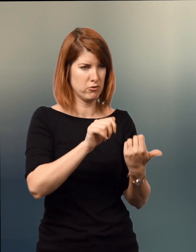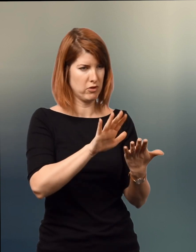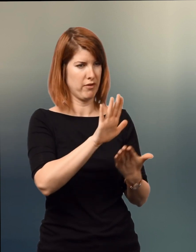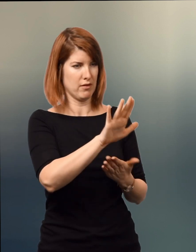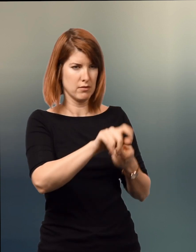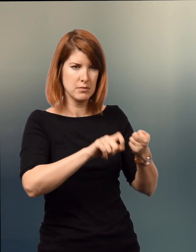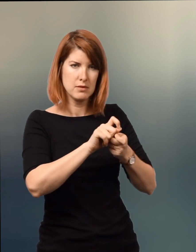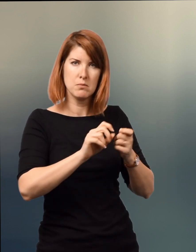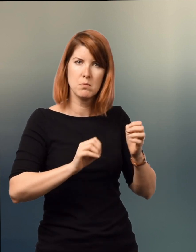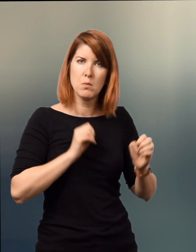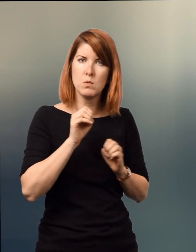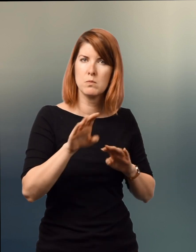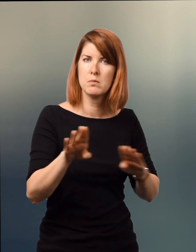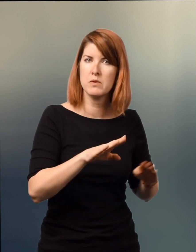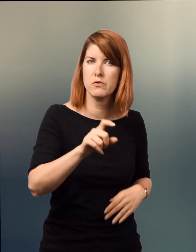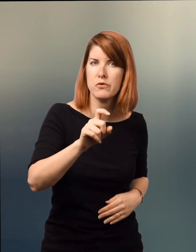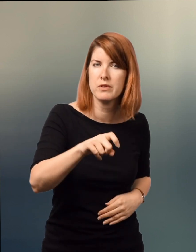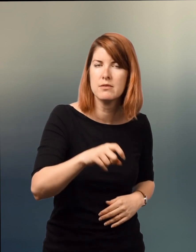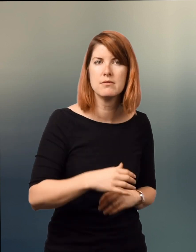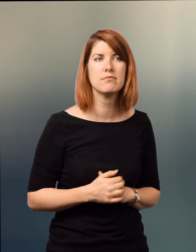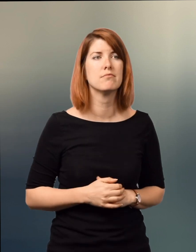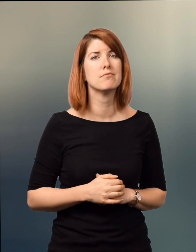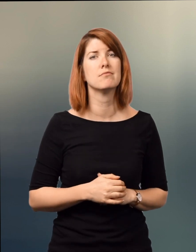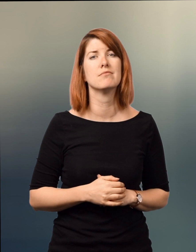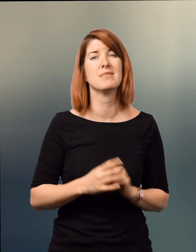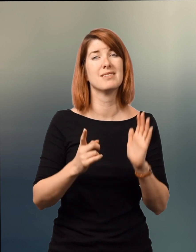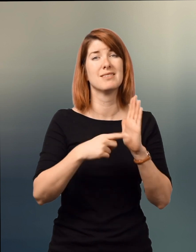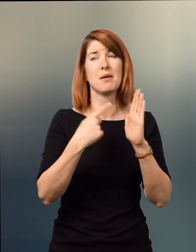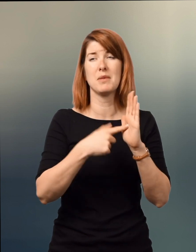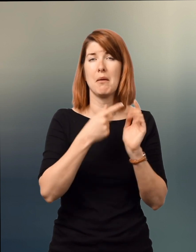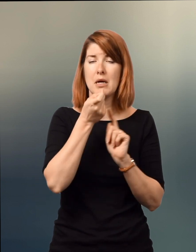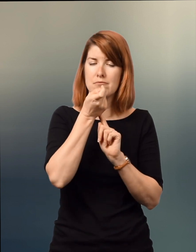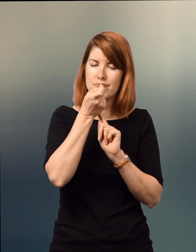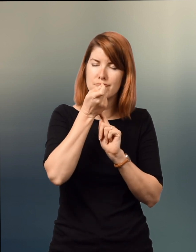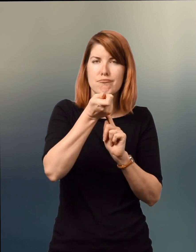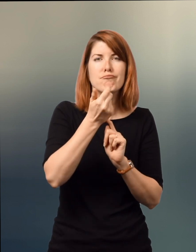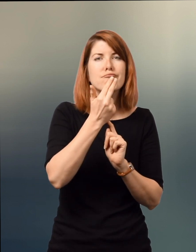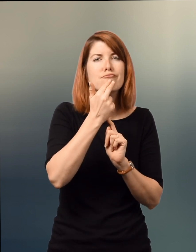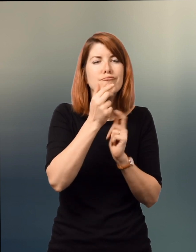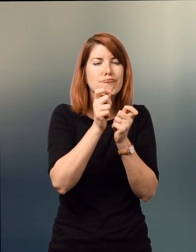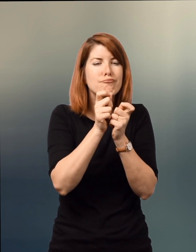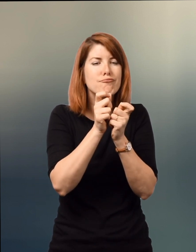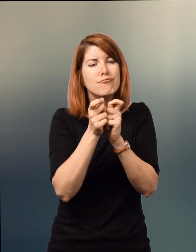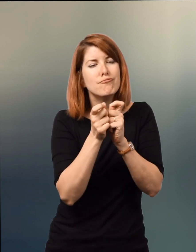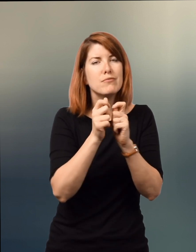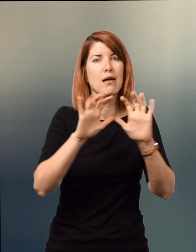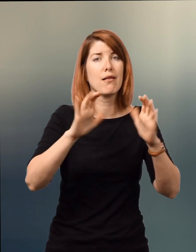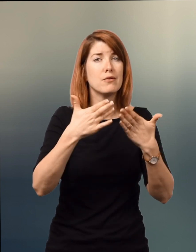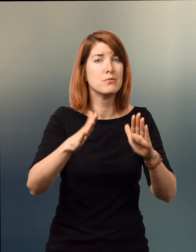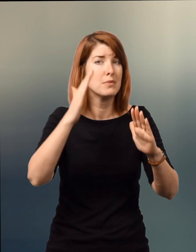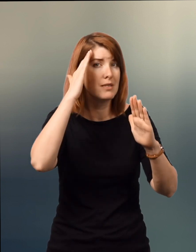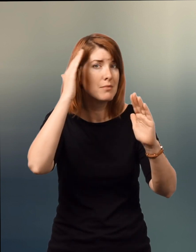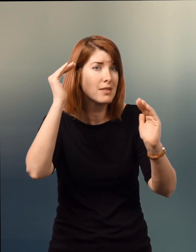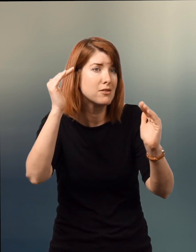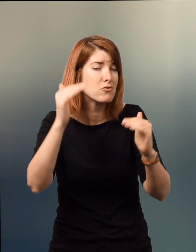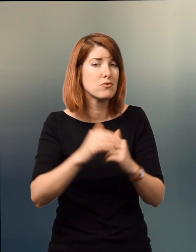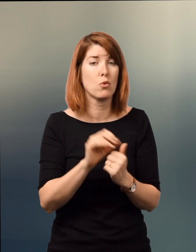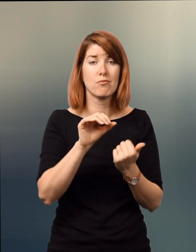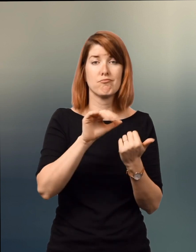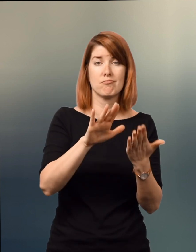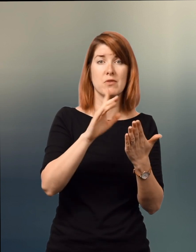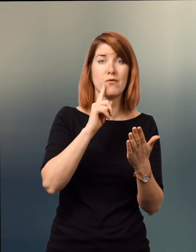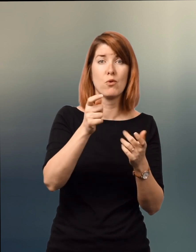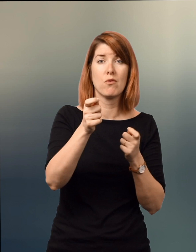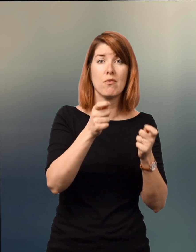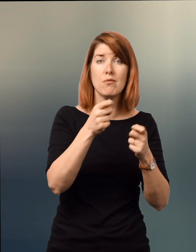their specific emotional and behavioral needs. Sometimes even minor adjustments in classroom expectations and methods